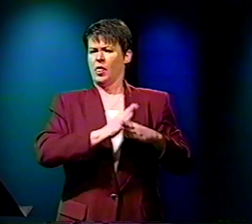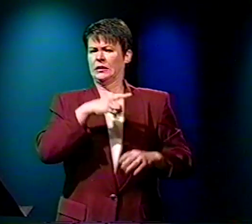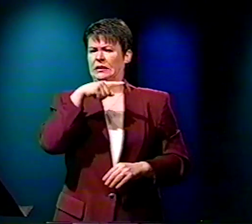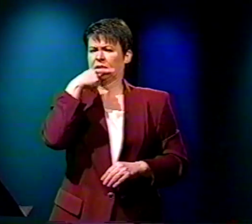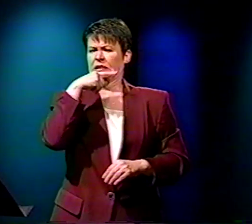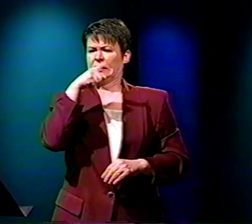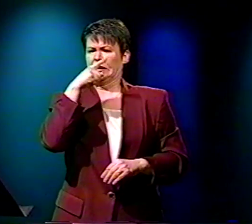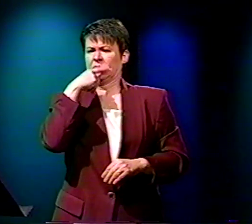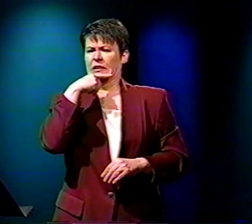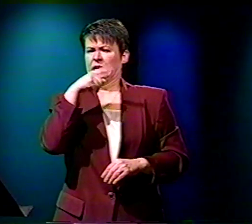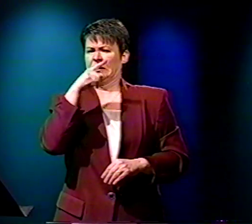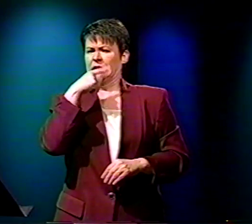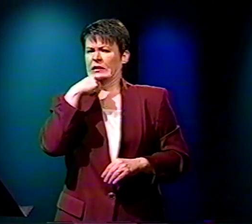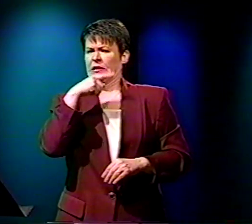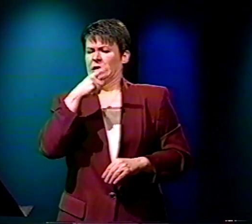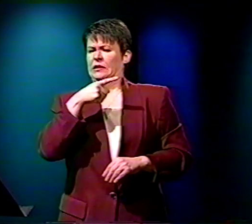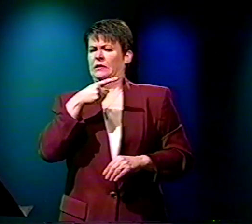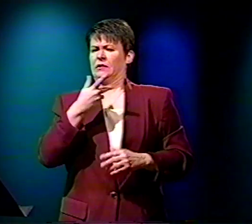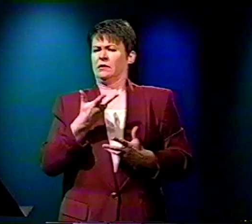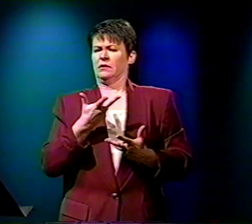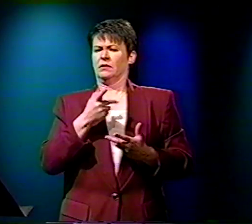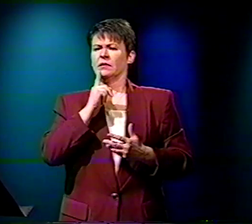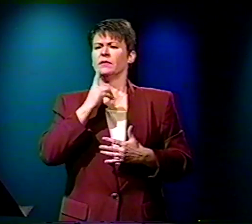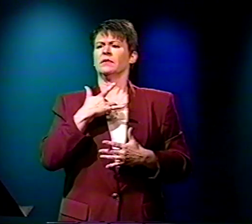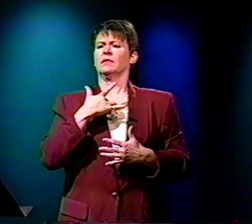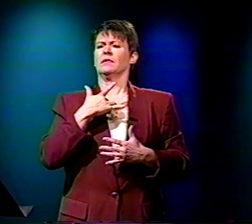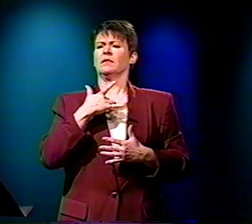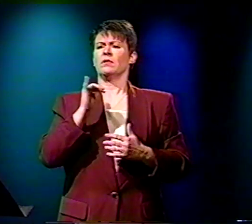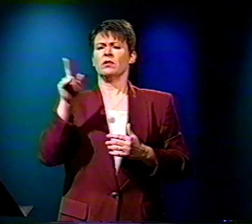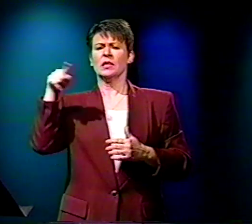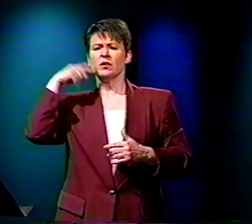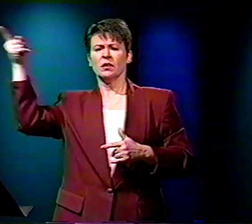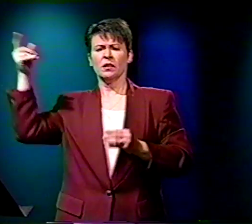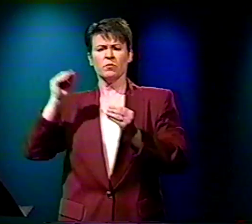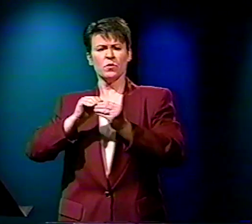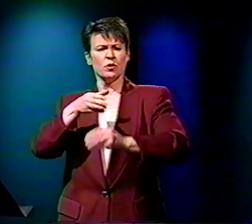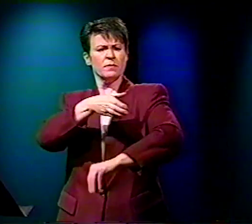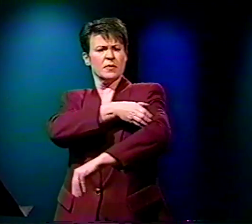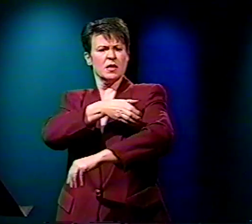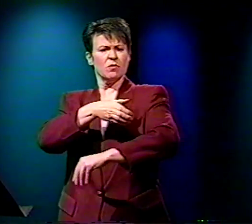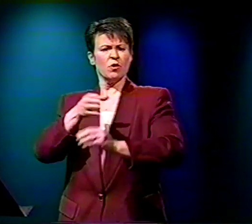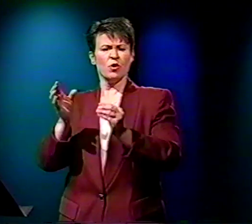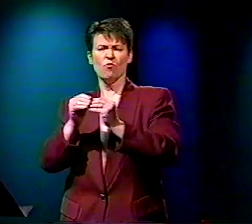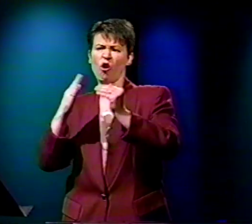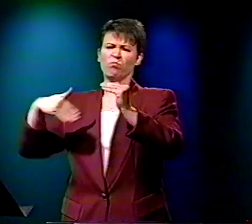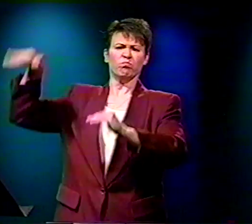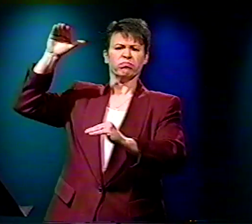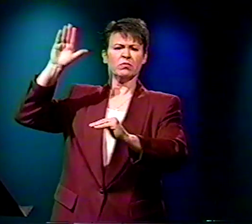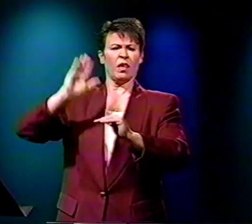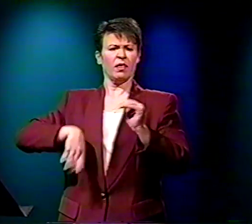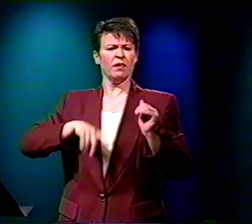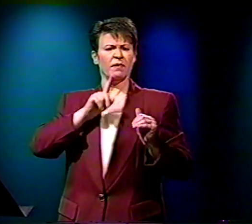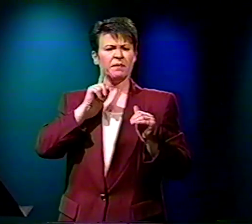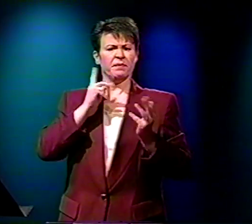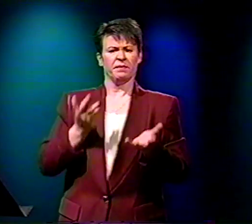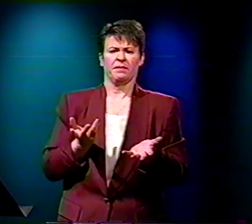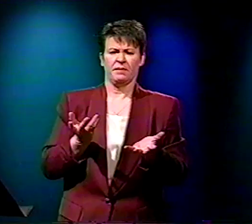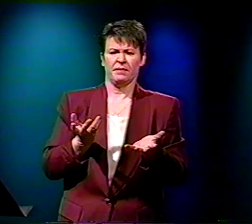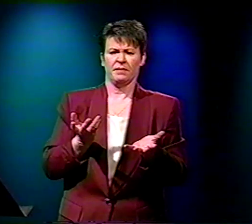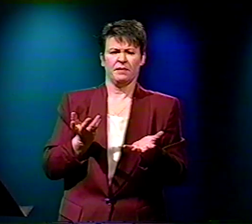going to be distracting to the hearing people. Can't do that." And so then what it does is it gives more power or status to